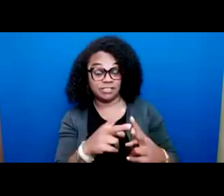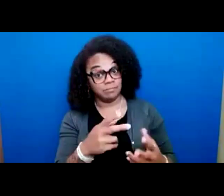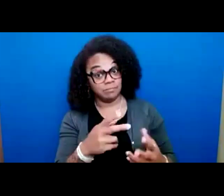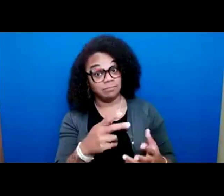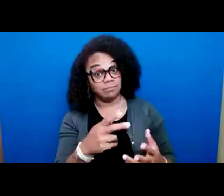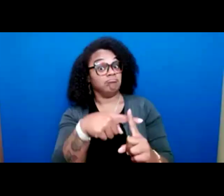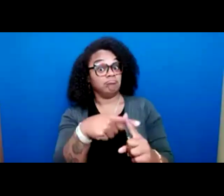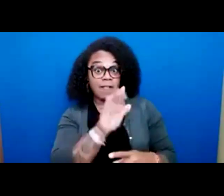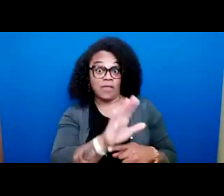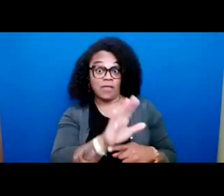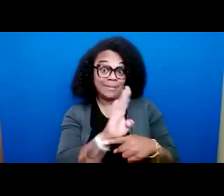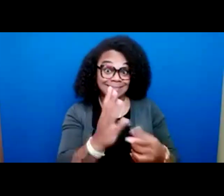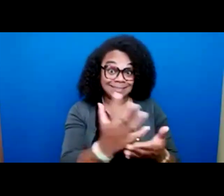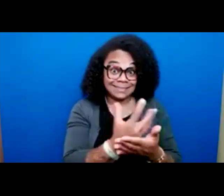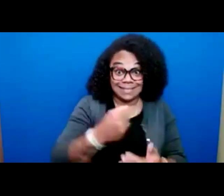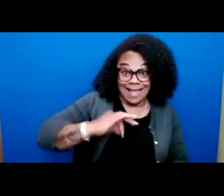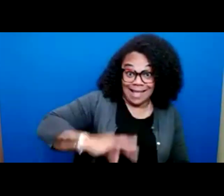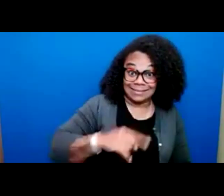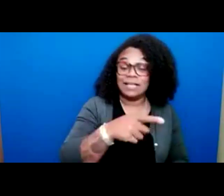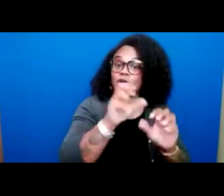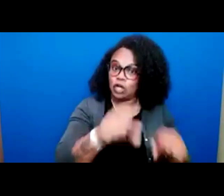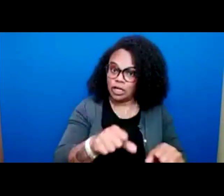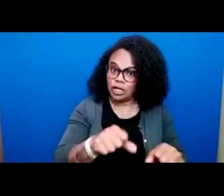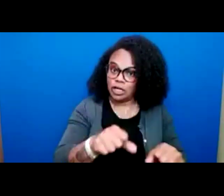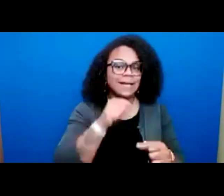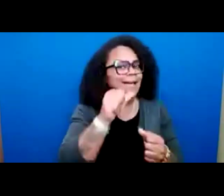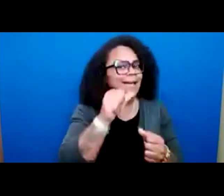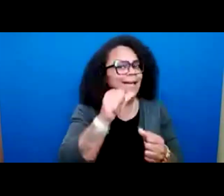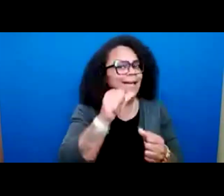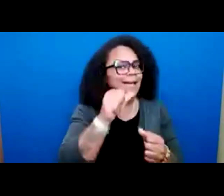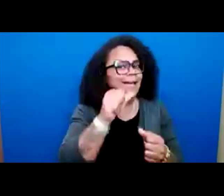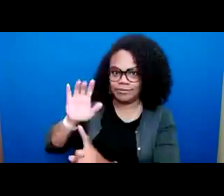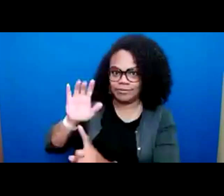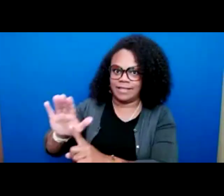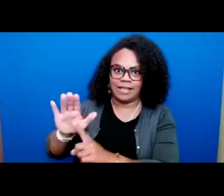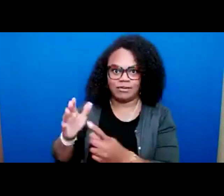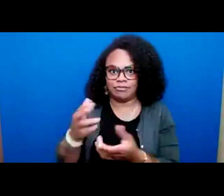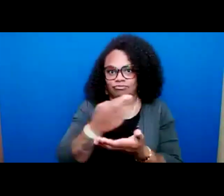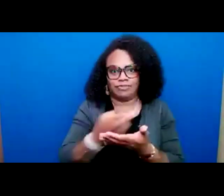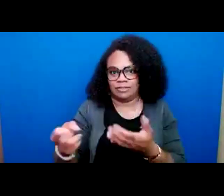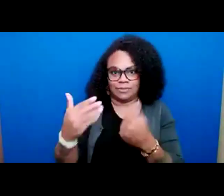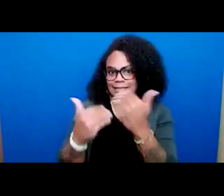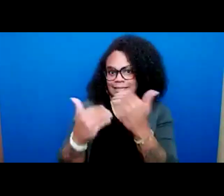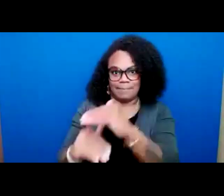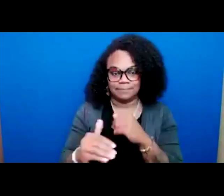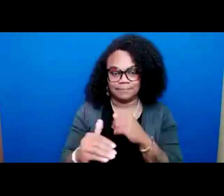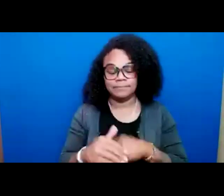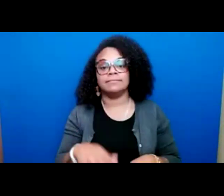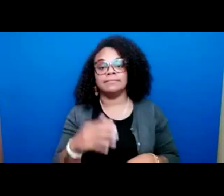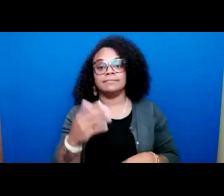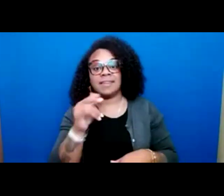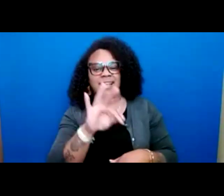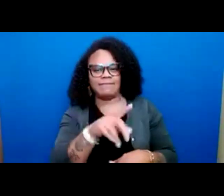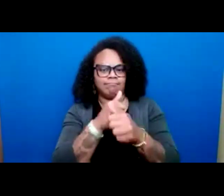assets excluded, meaning that they won't count towards the resource limit, by using a special rule called